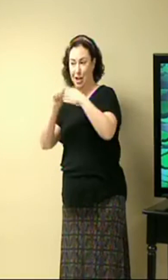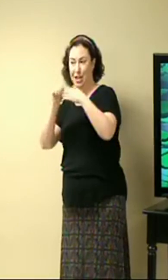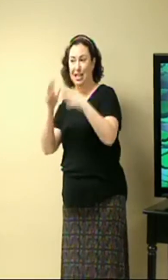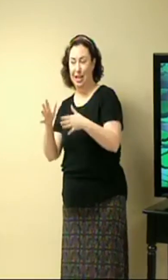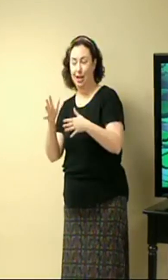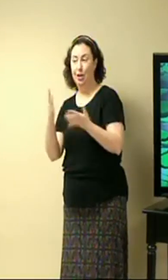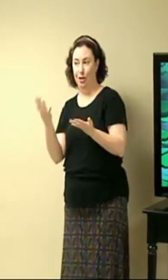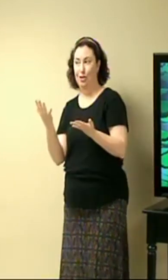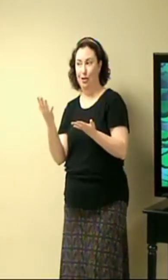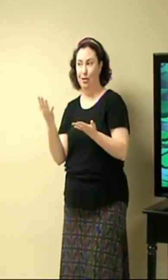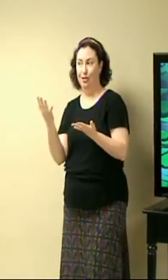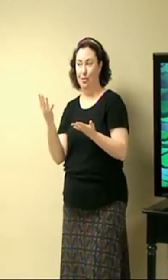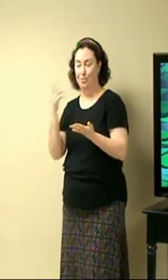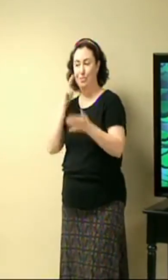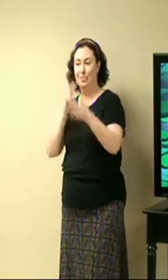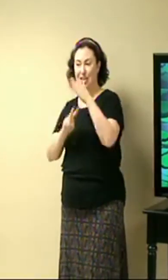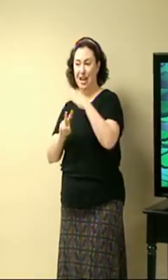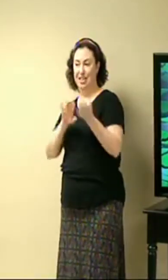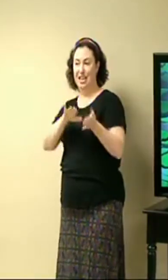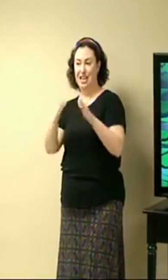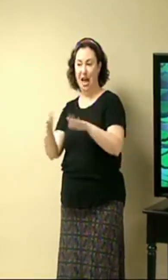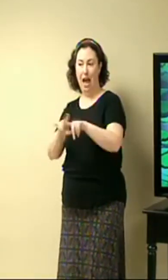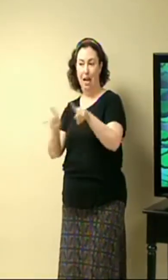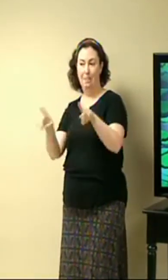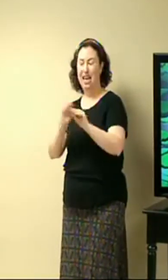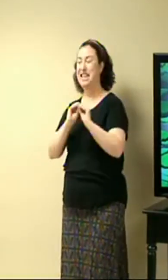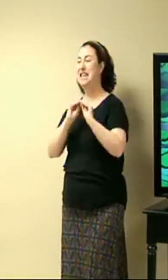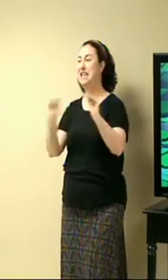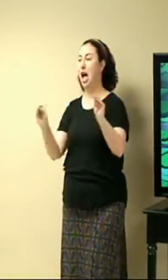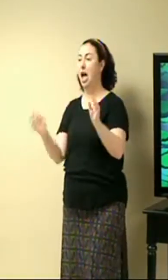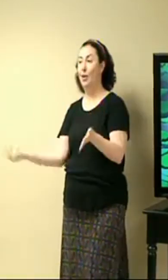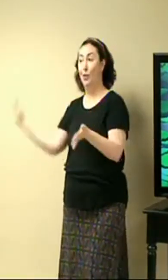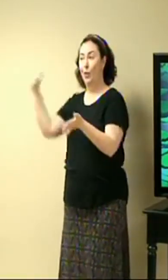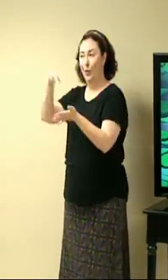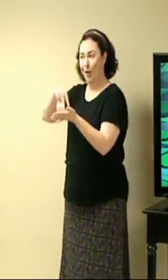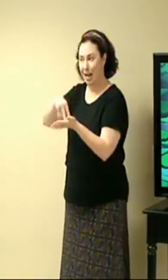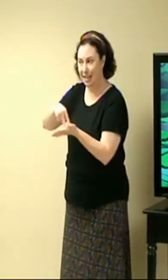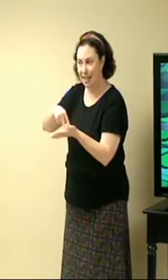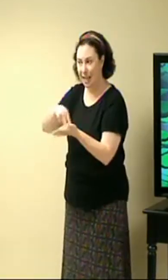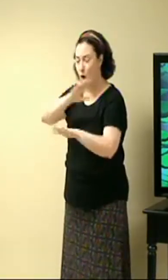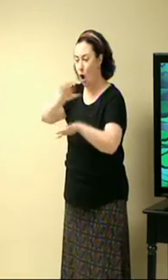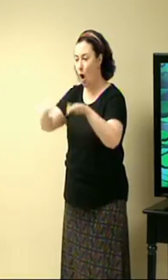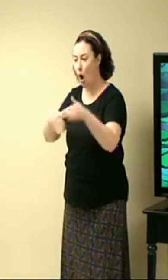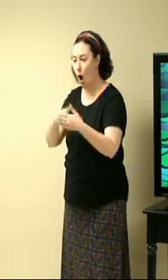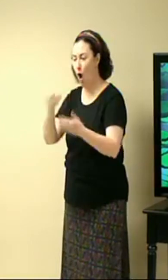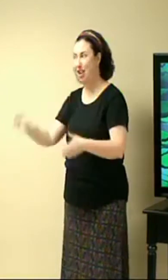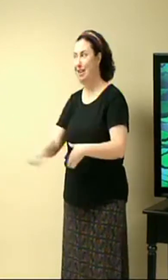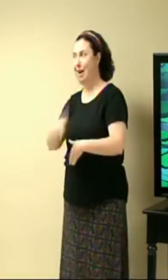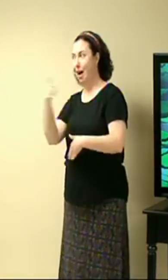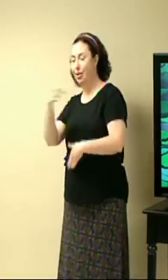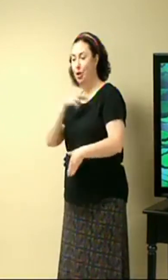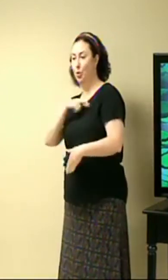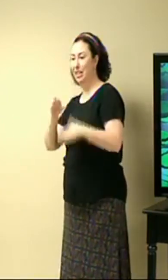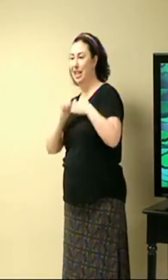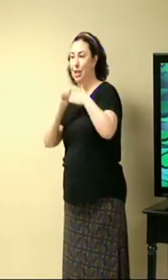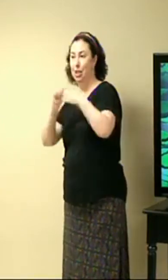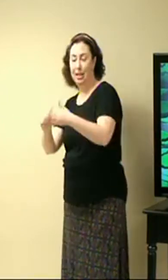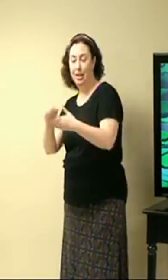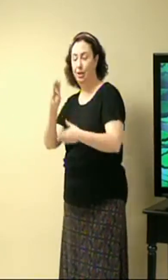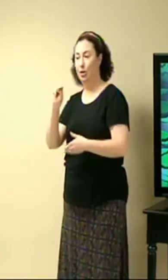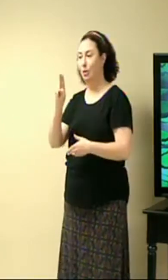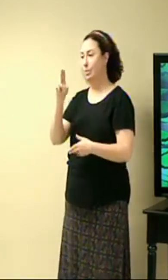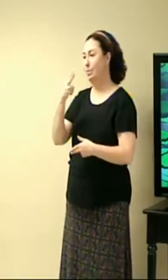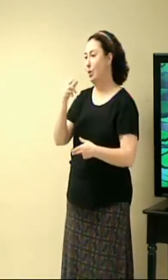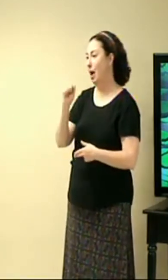dead. Every religious leader that tried to start a movement is dead in the ground. You can go to their tomb because their followers probably go to their tomb